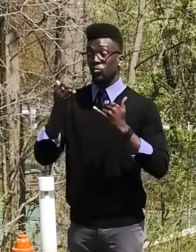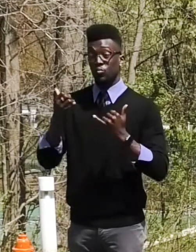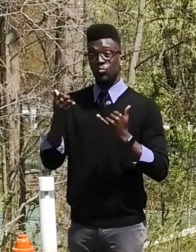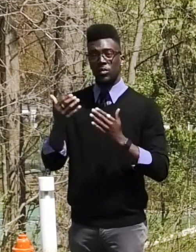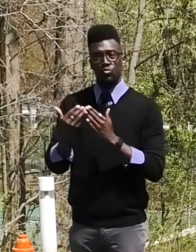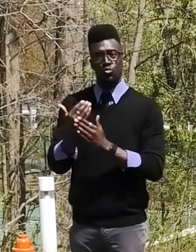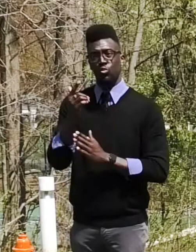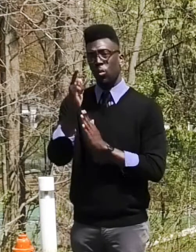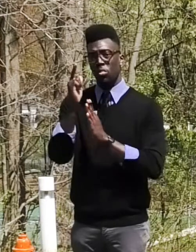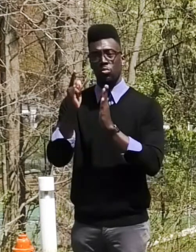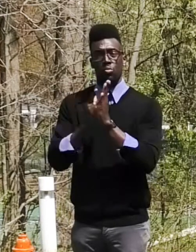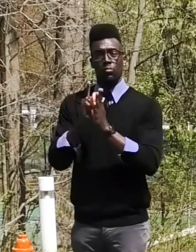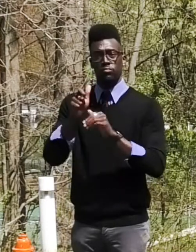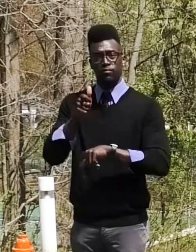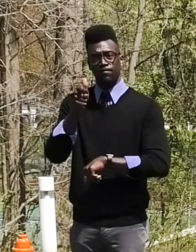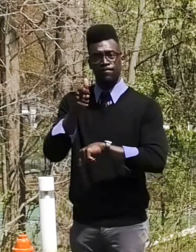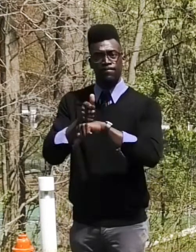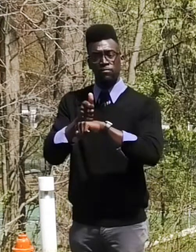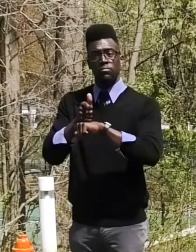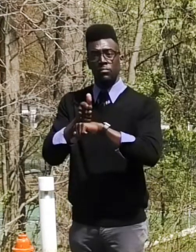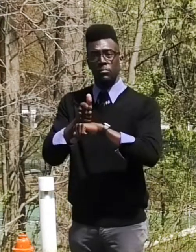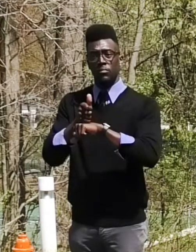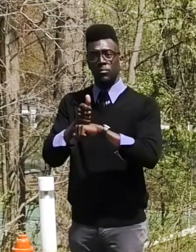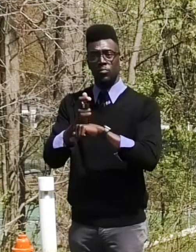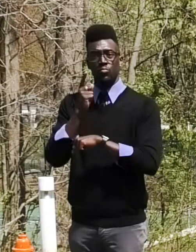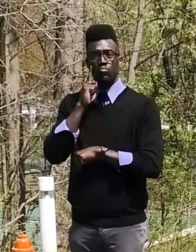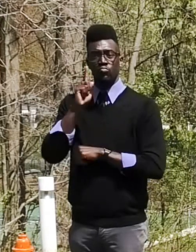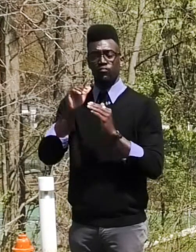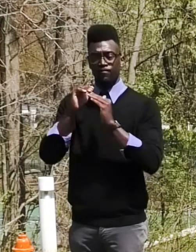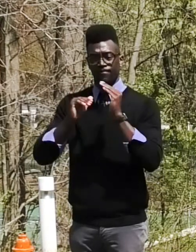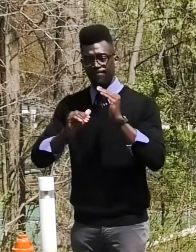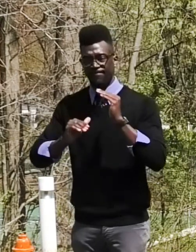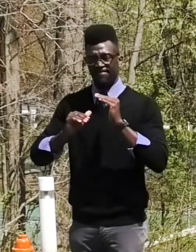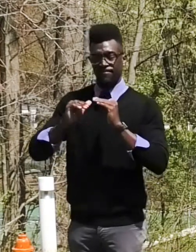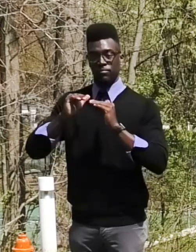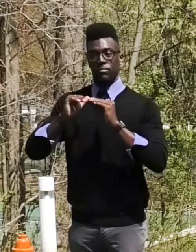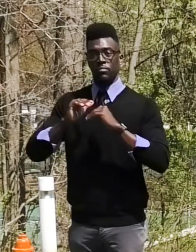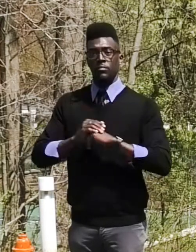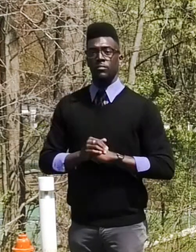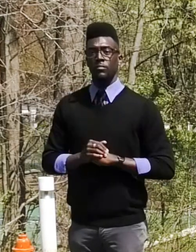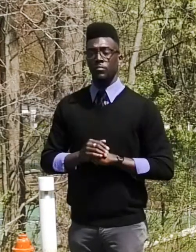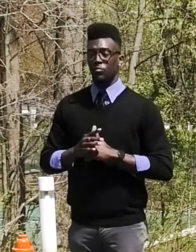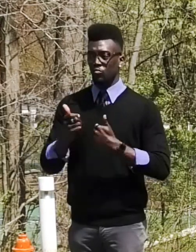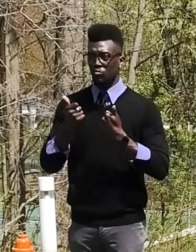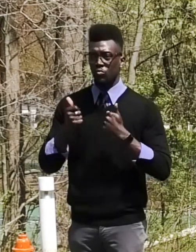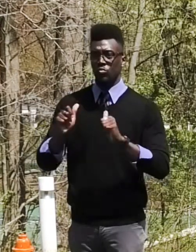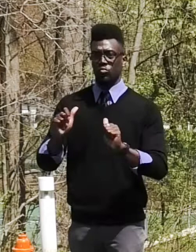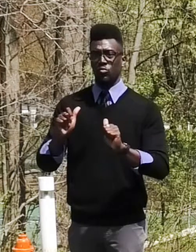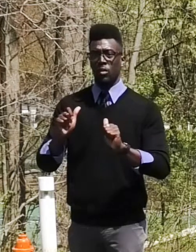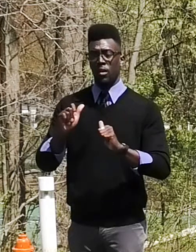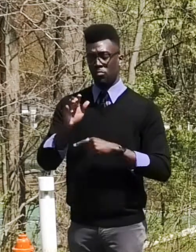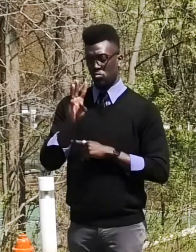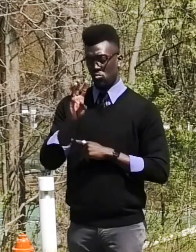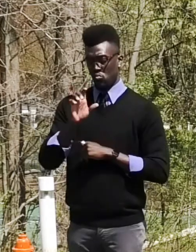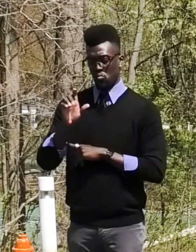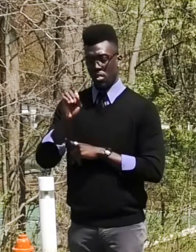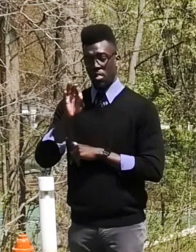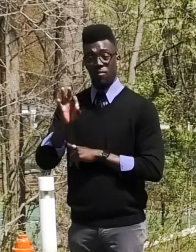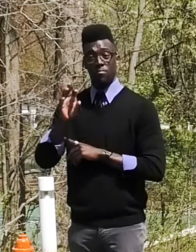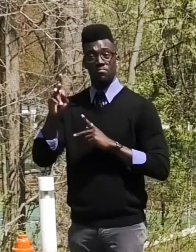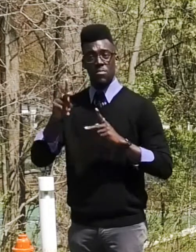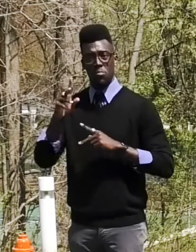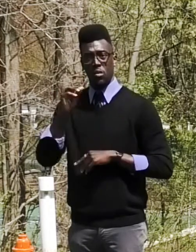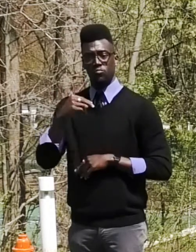new laws being erected to disenfranchise voters in an effort to keep the will of the people and